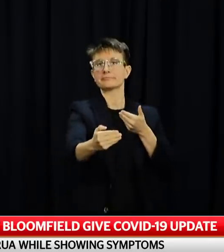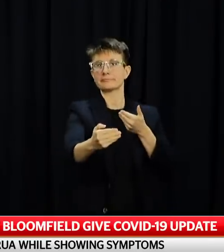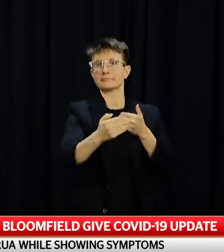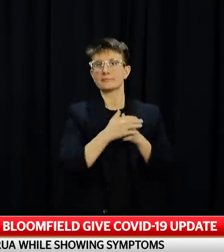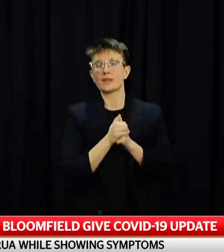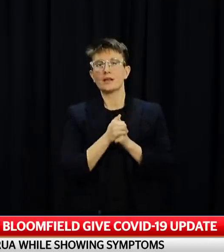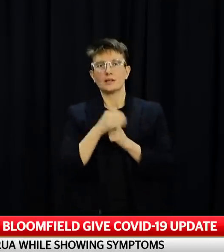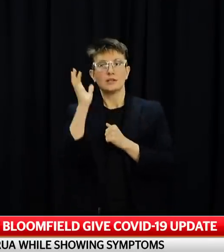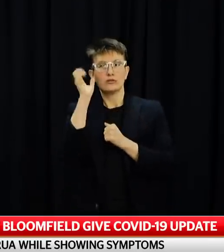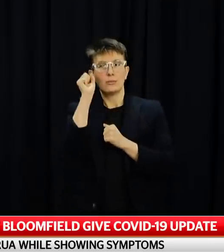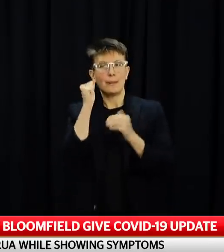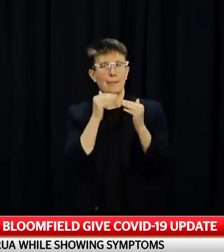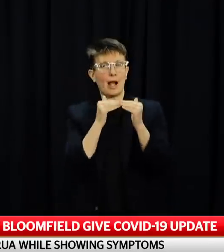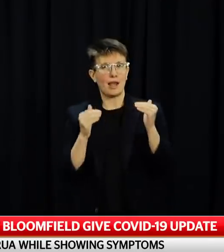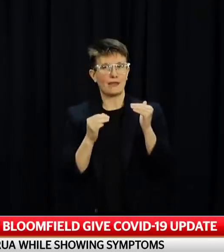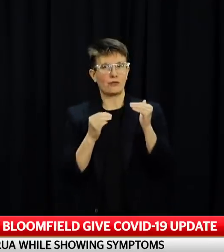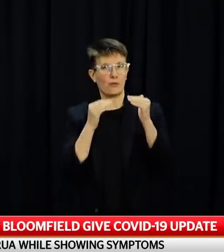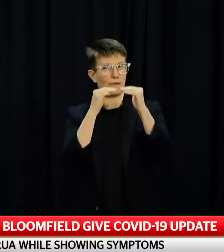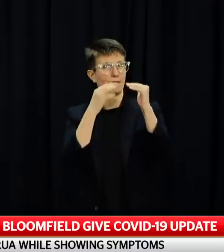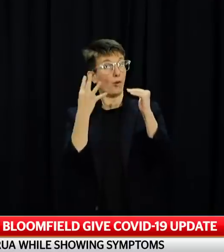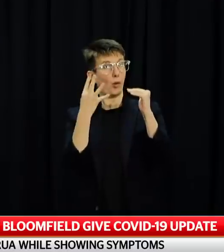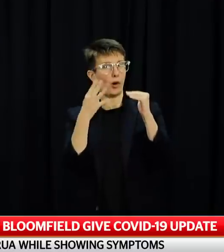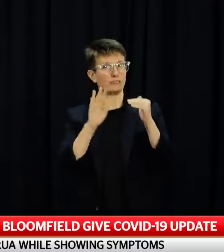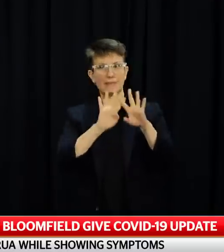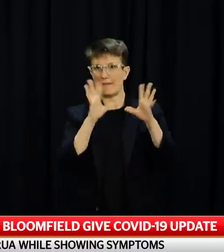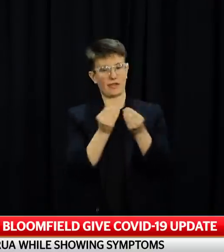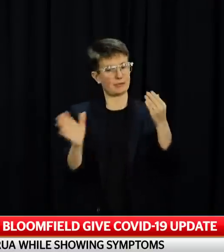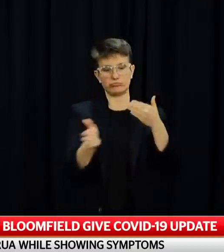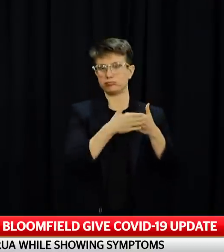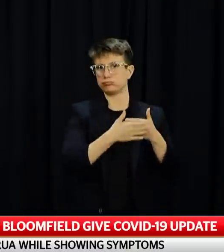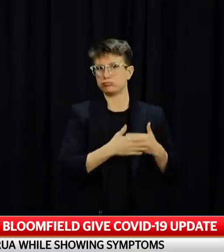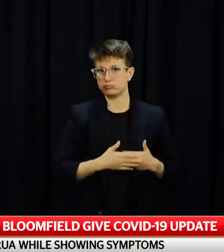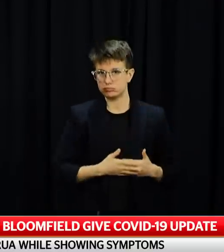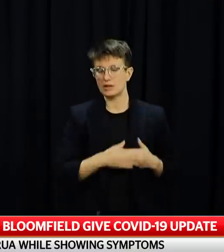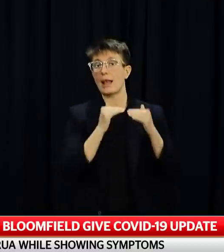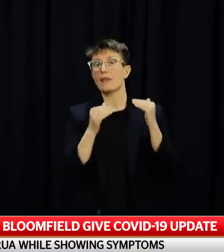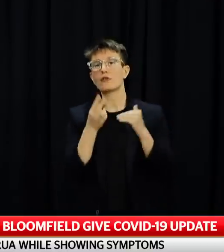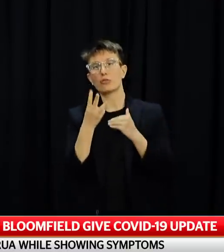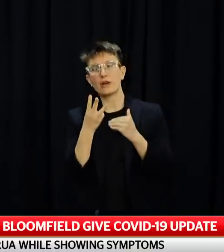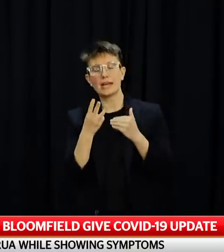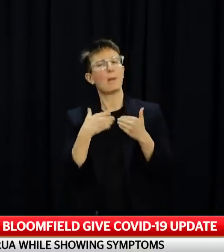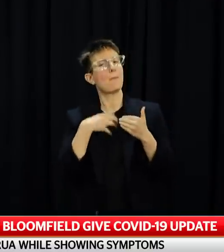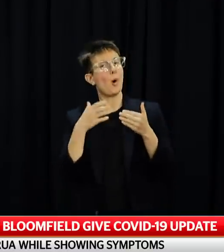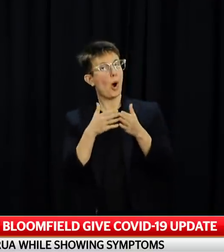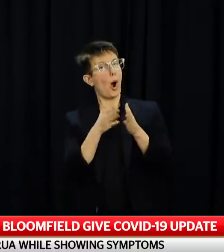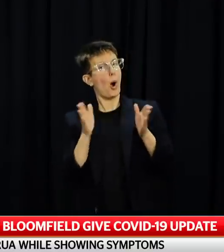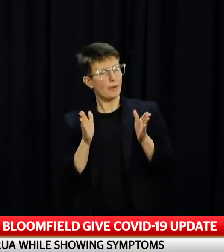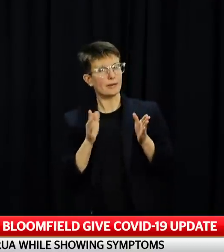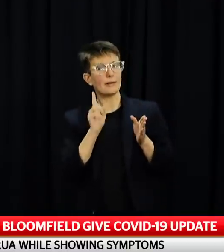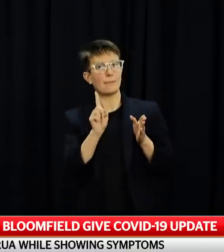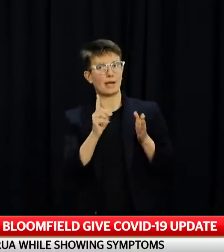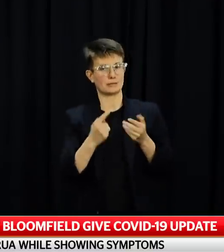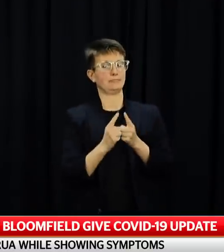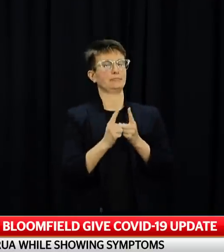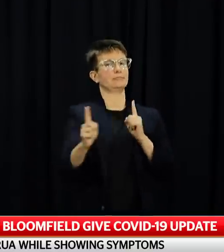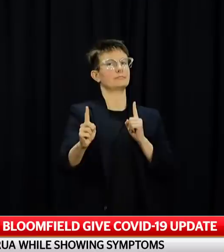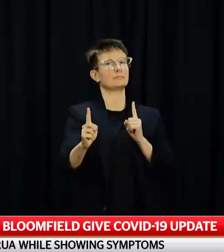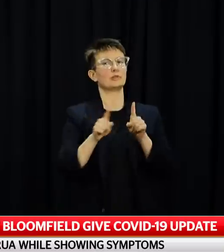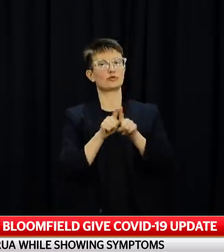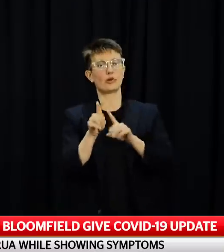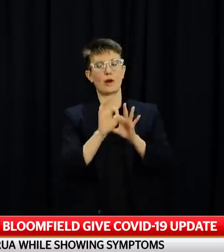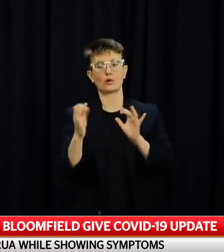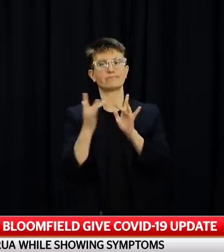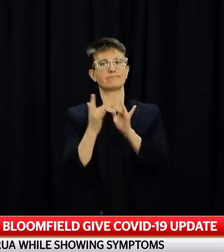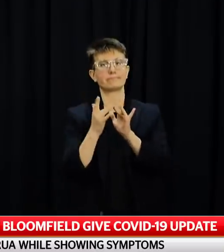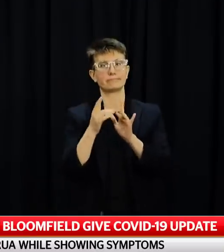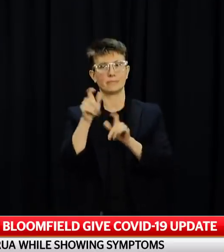difference between alert level 3 and alert level 4. Supermarkets, dairies, petrol stations, of course, can have